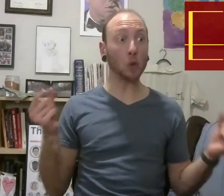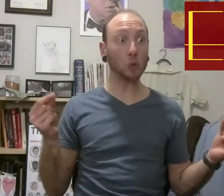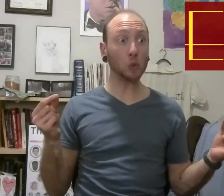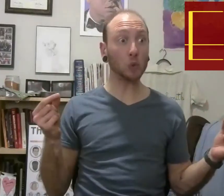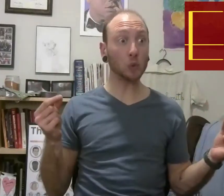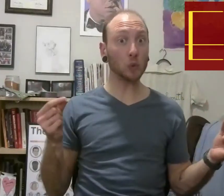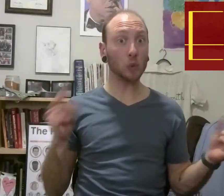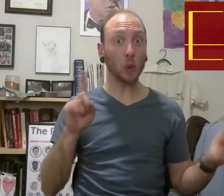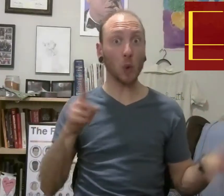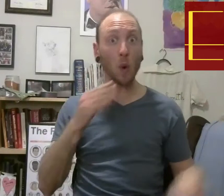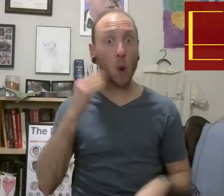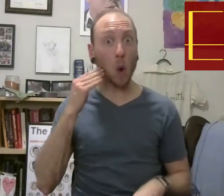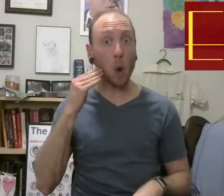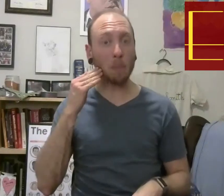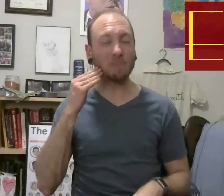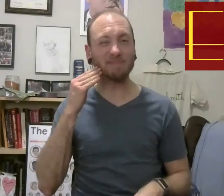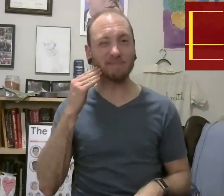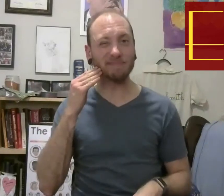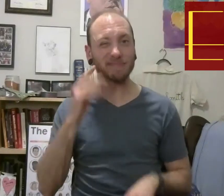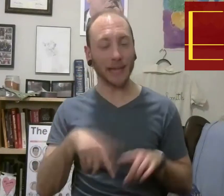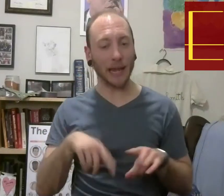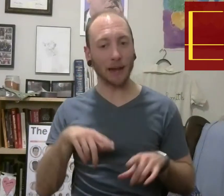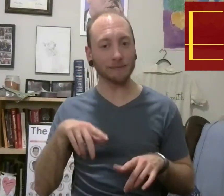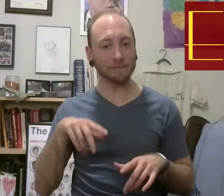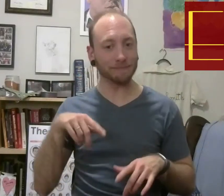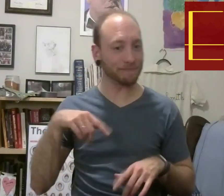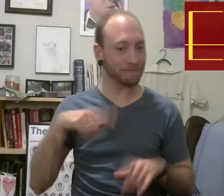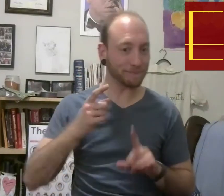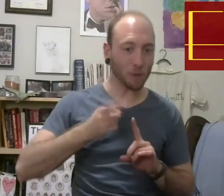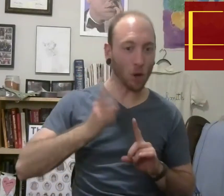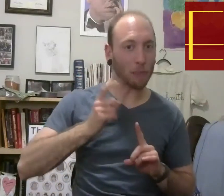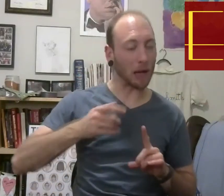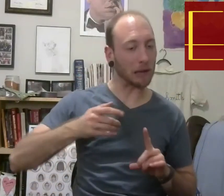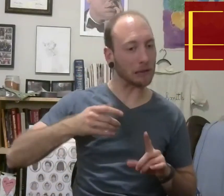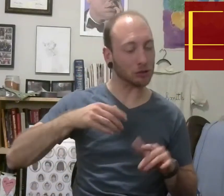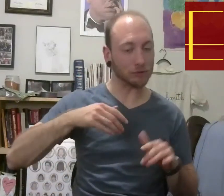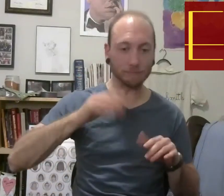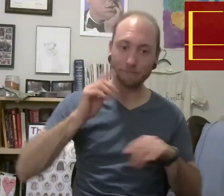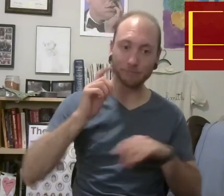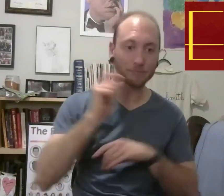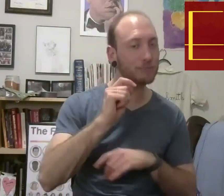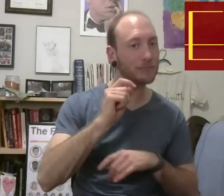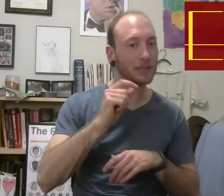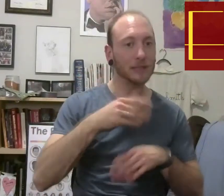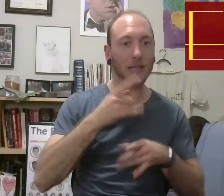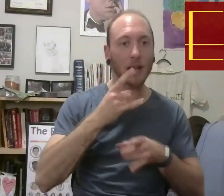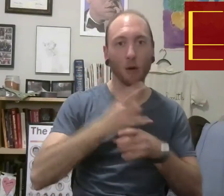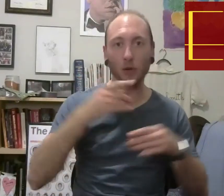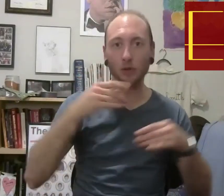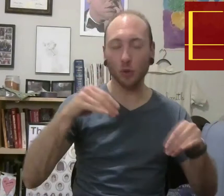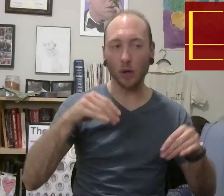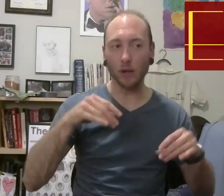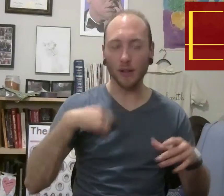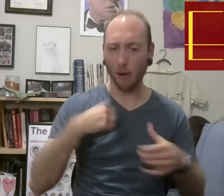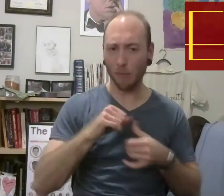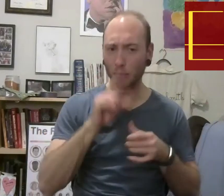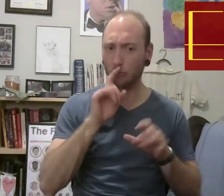store, and it was I remember it was raining and it was terrifying. It was really scary. I was really like